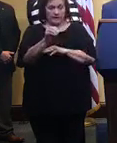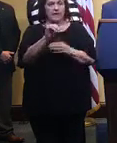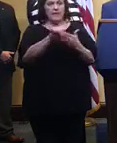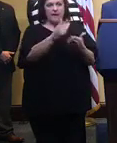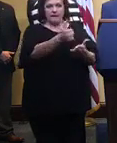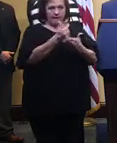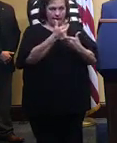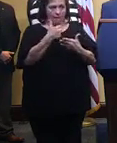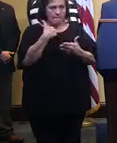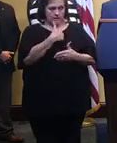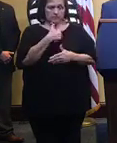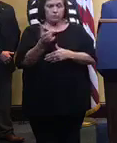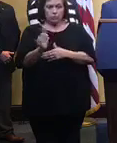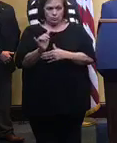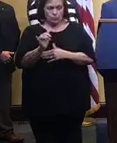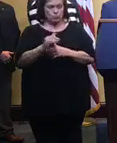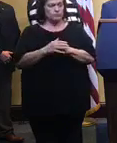today.